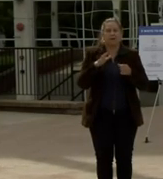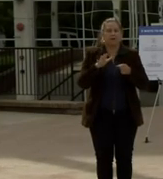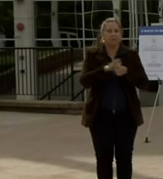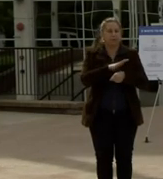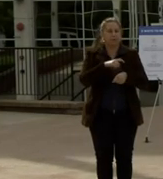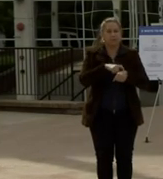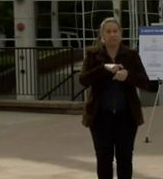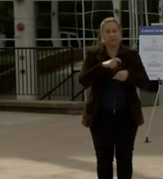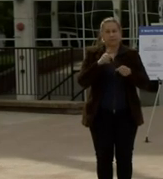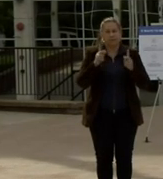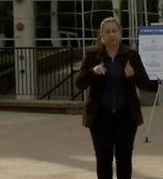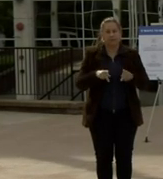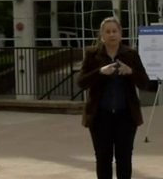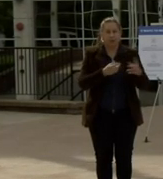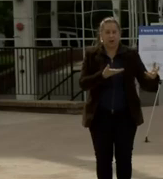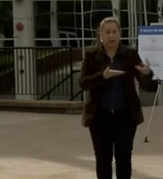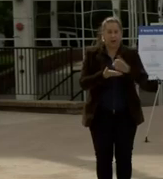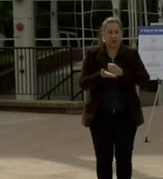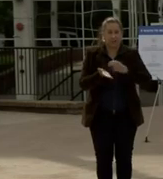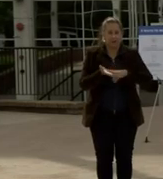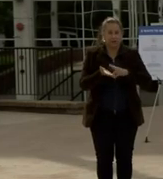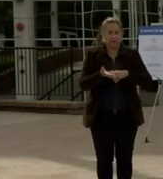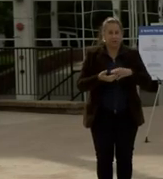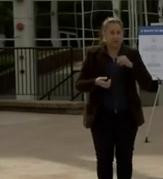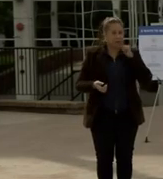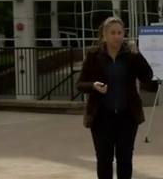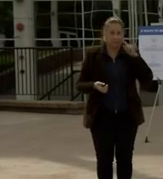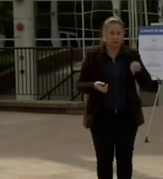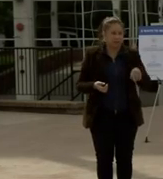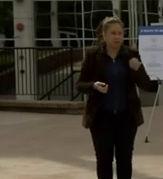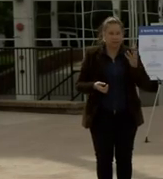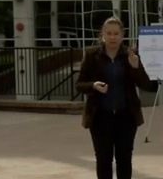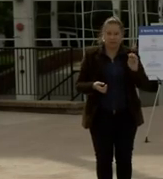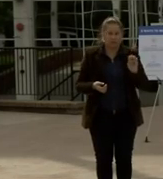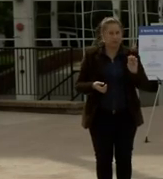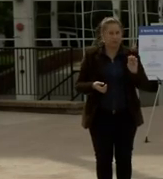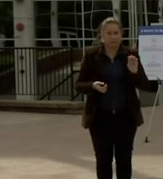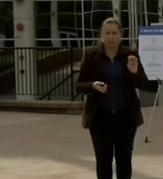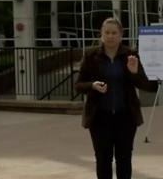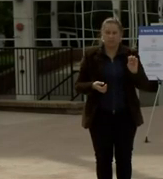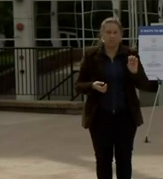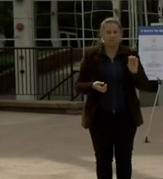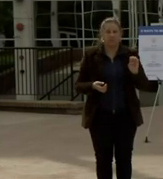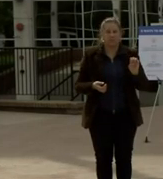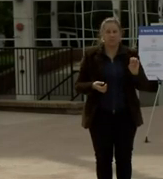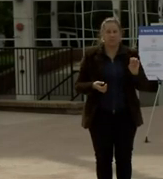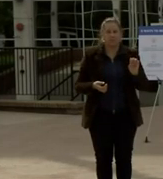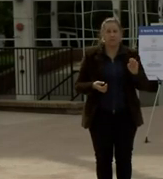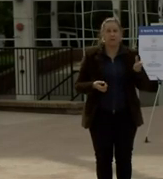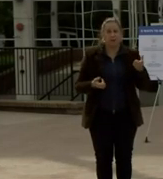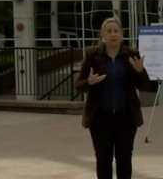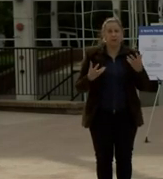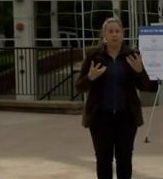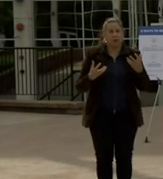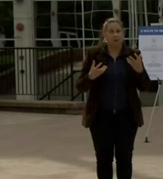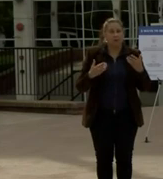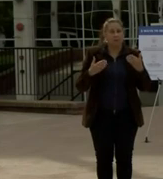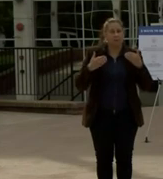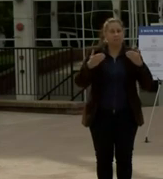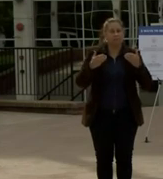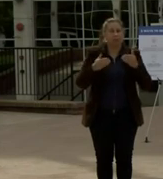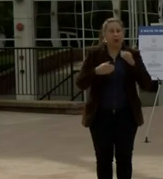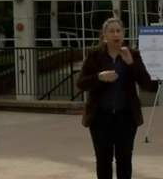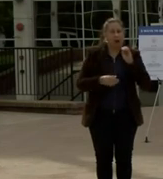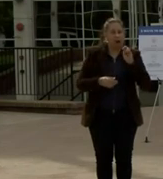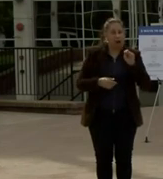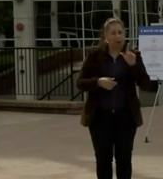not be for the June. I mean, I'm just wondering, they're concerned, and you know, that they very much want to go to online petitioning. And so is anything